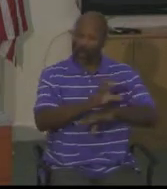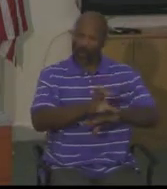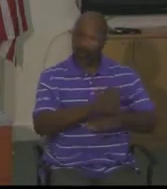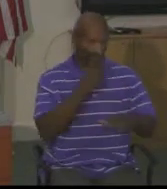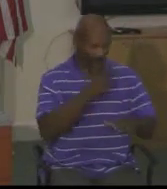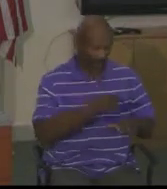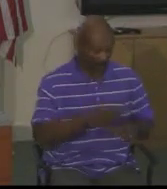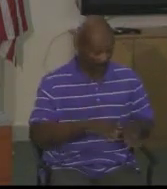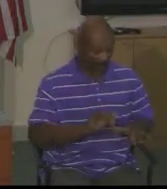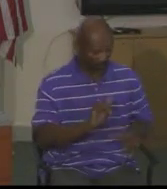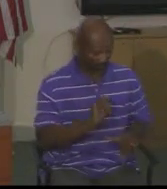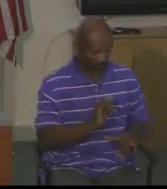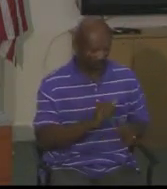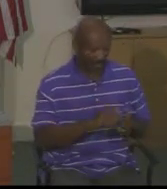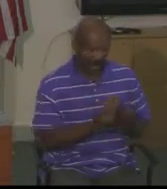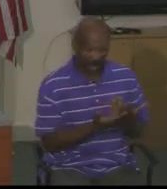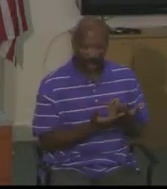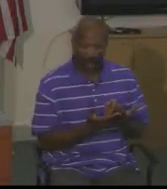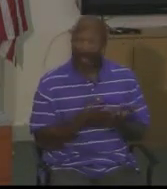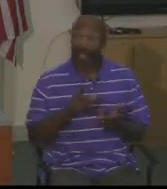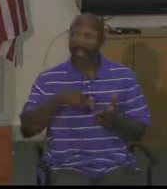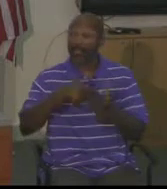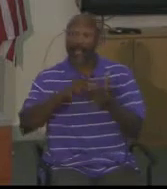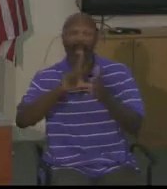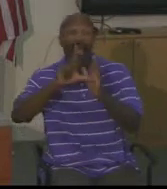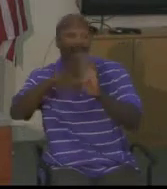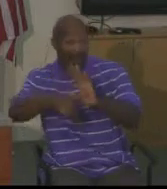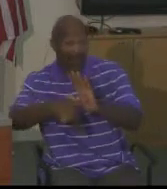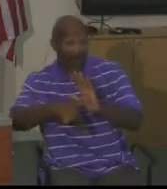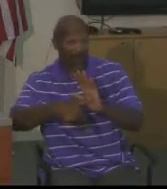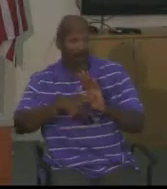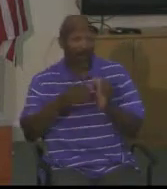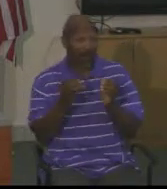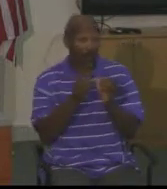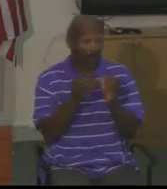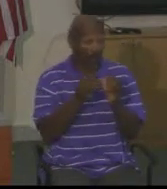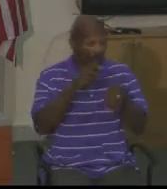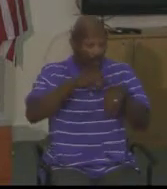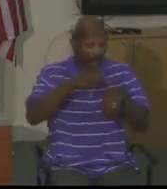Second, at the very end of the class, if we have extra time,